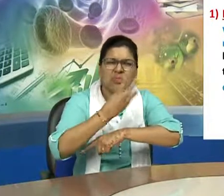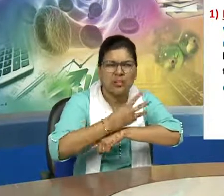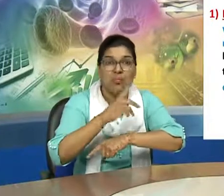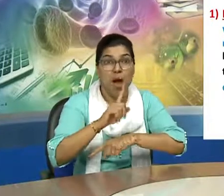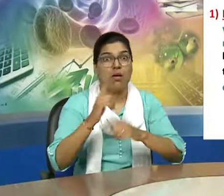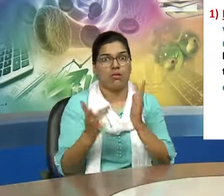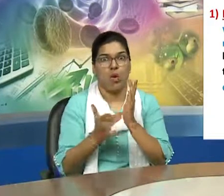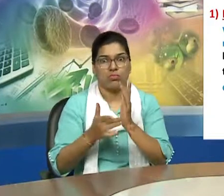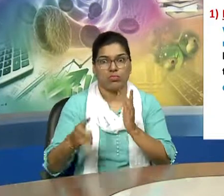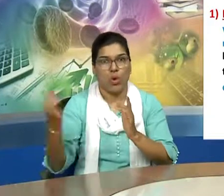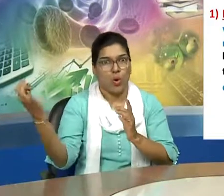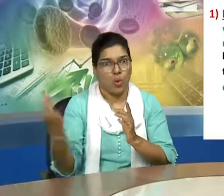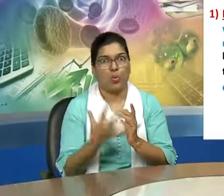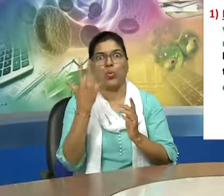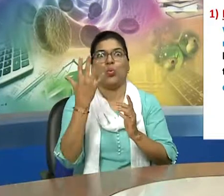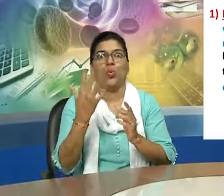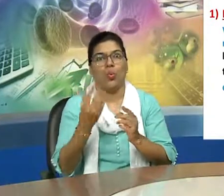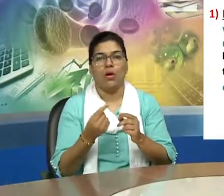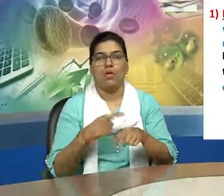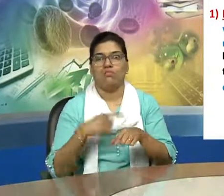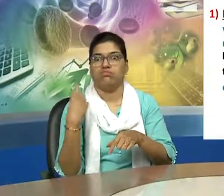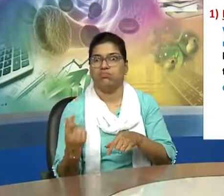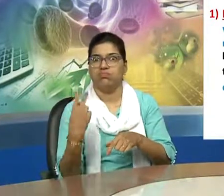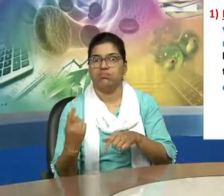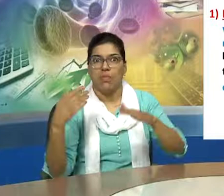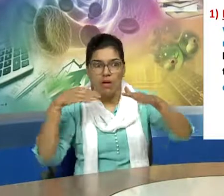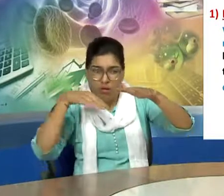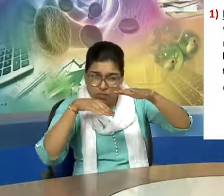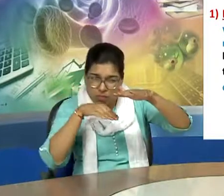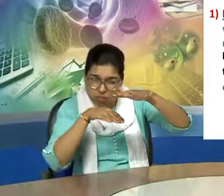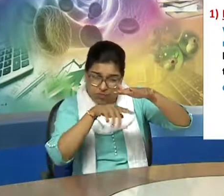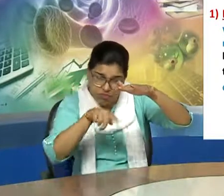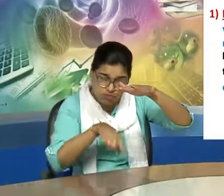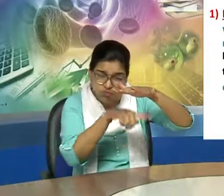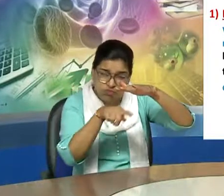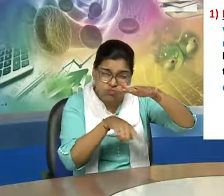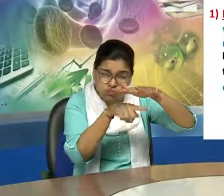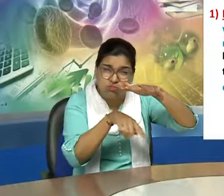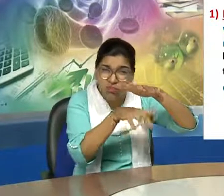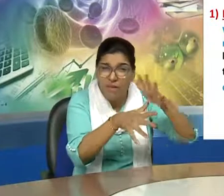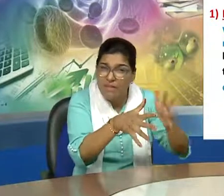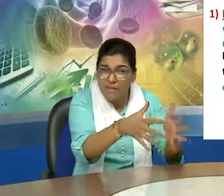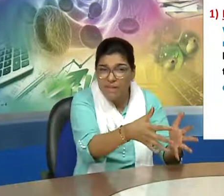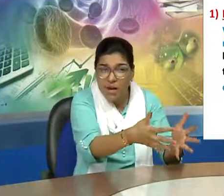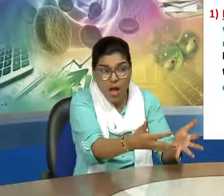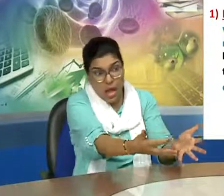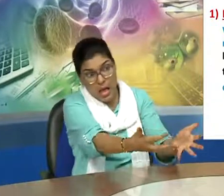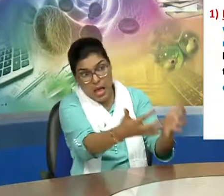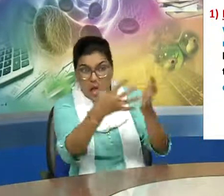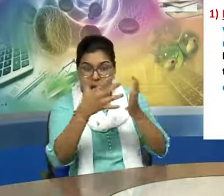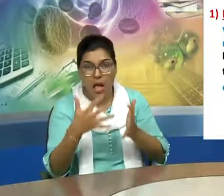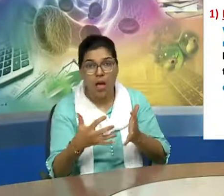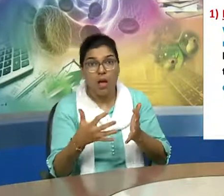this, if all the vegetations all the plants, all